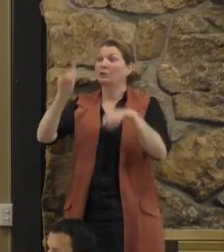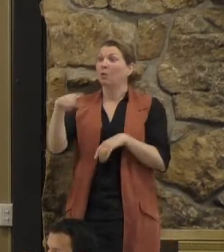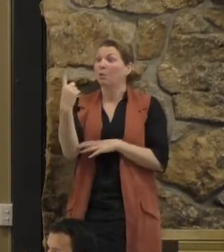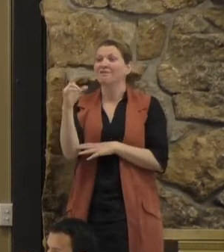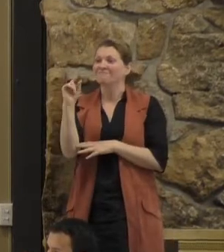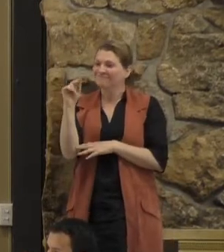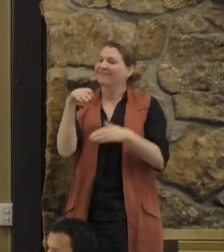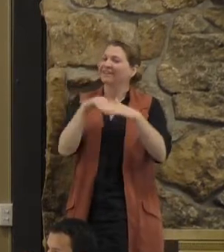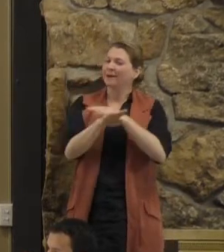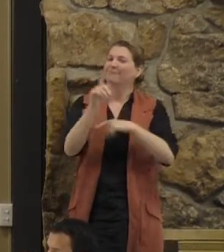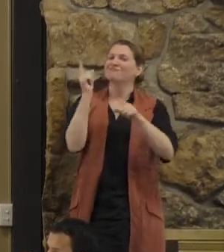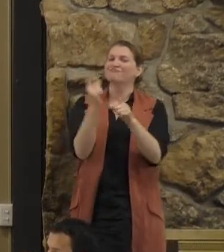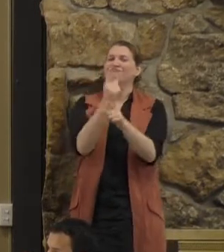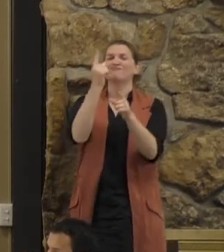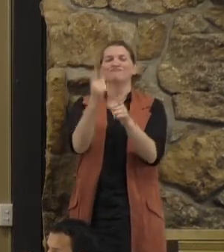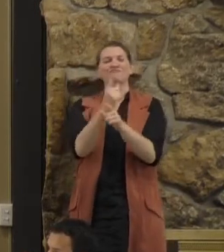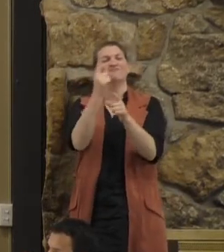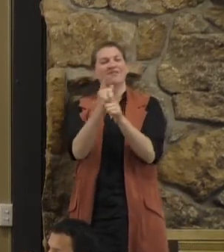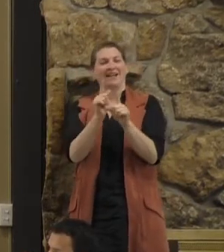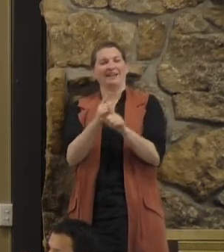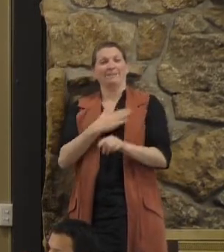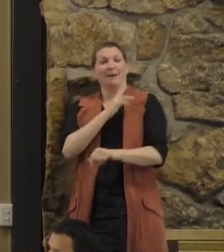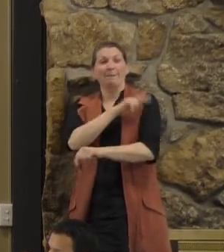to develop those relationships.